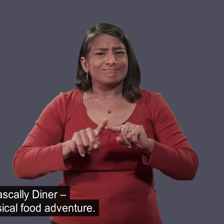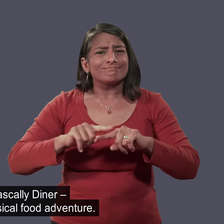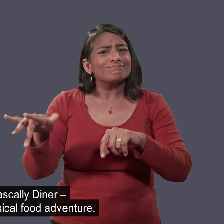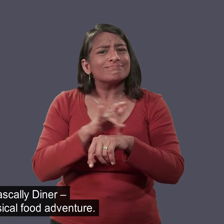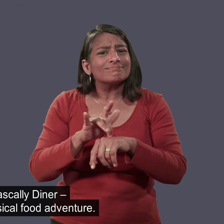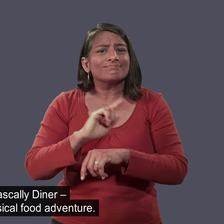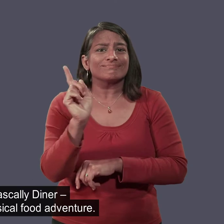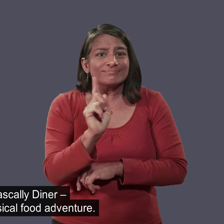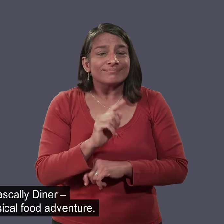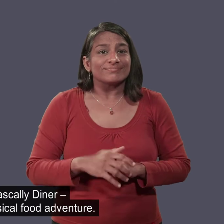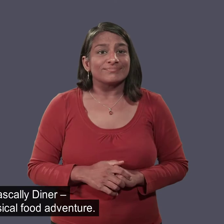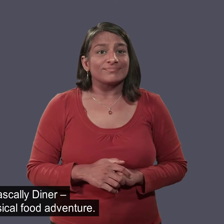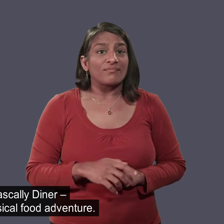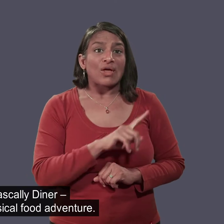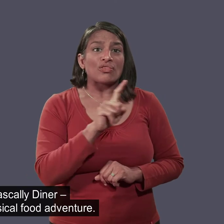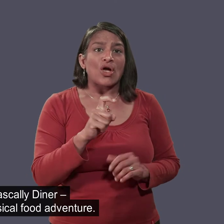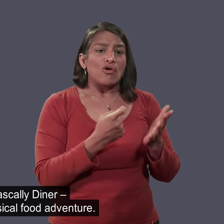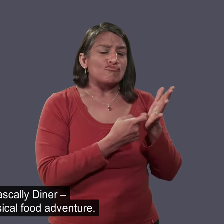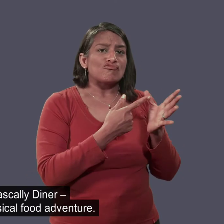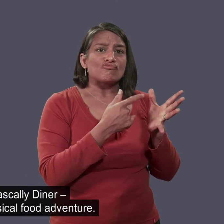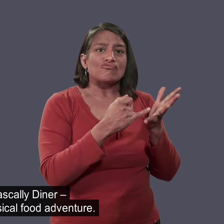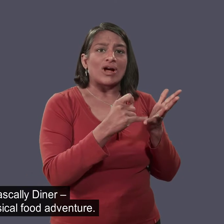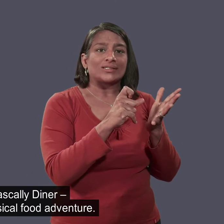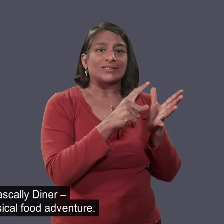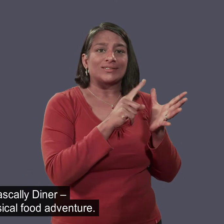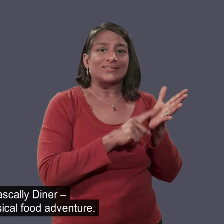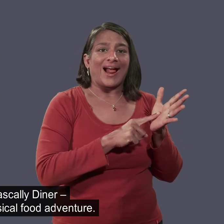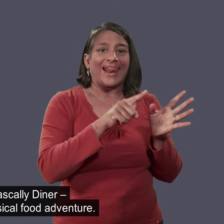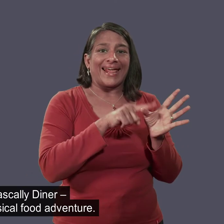The Rascally Diner, fun-filled musical food adventure.